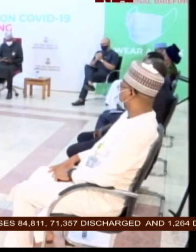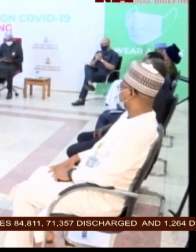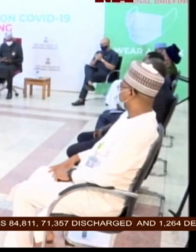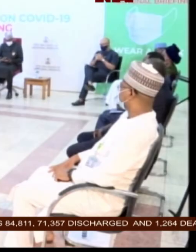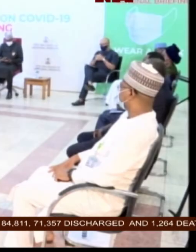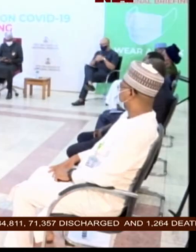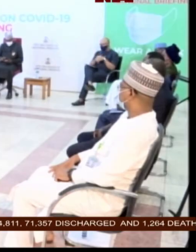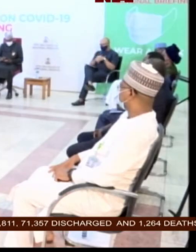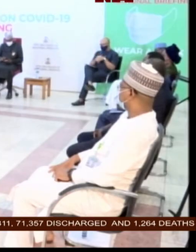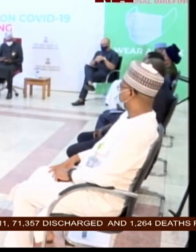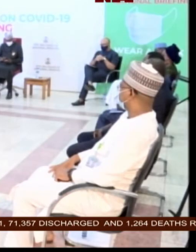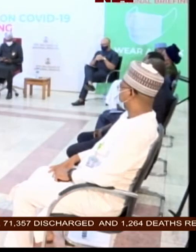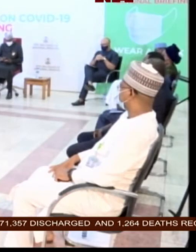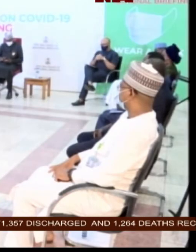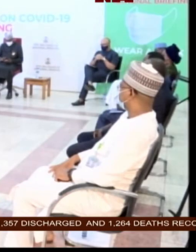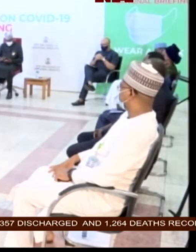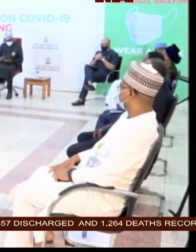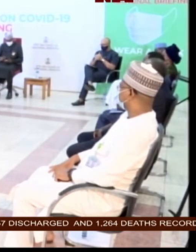the